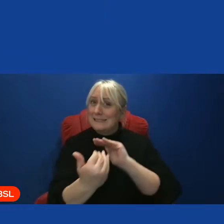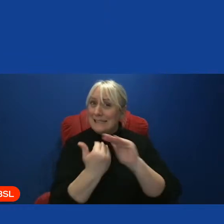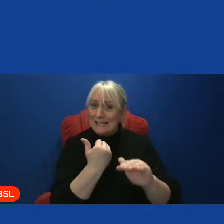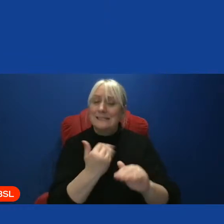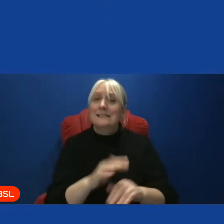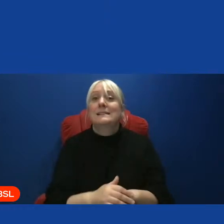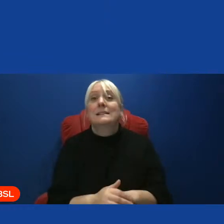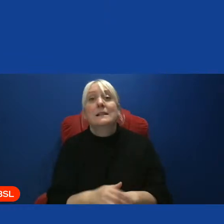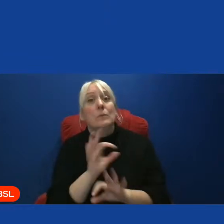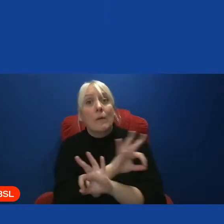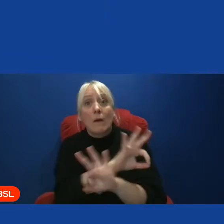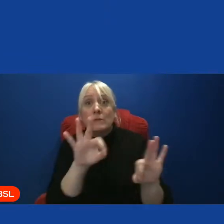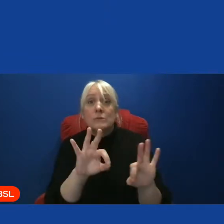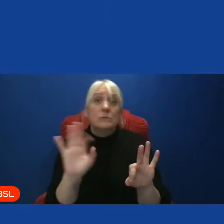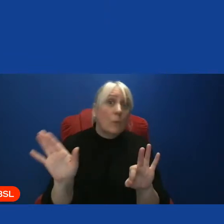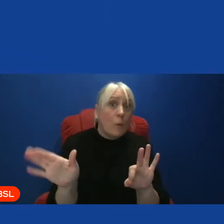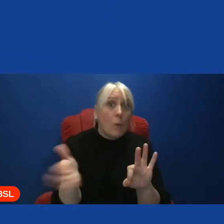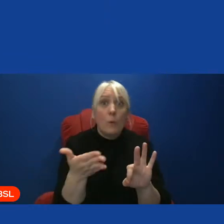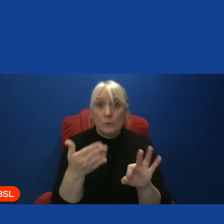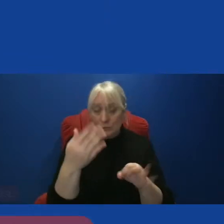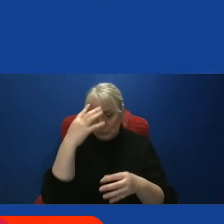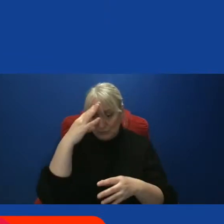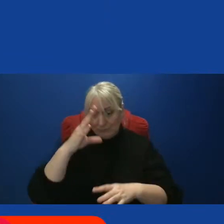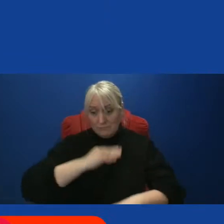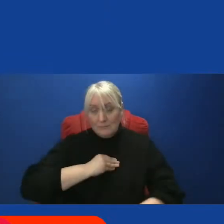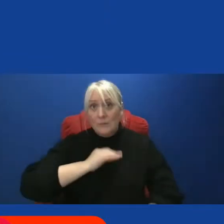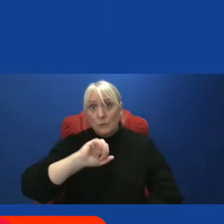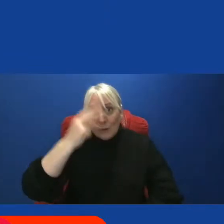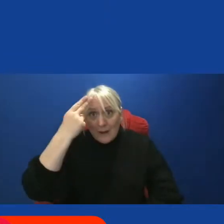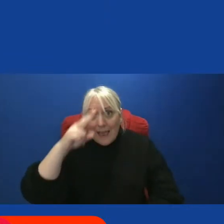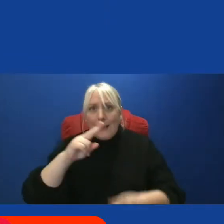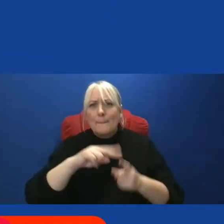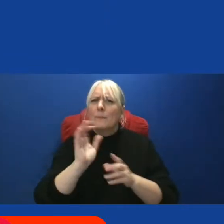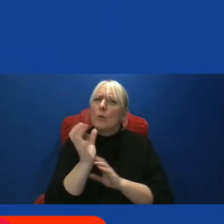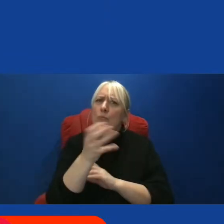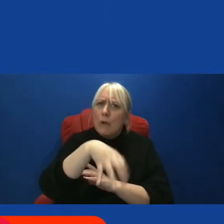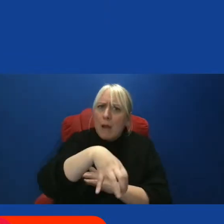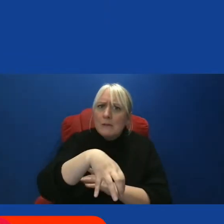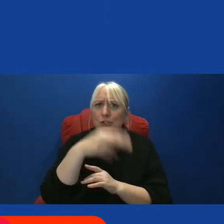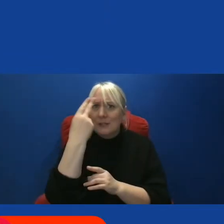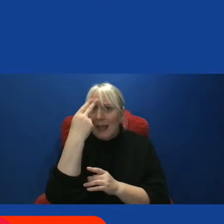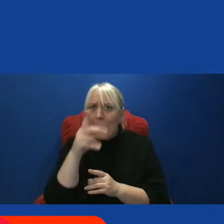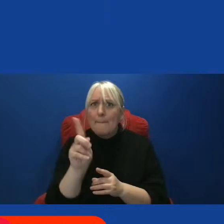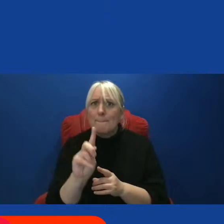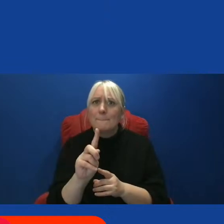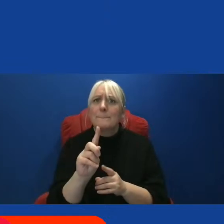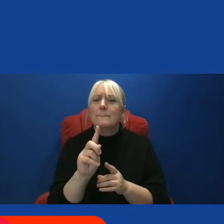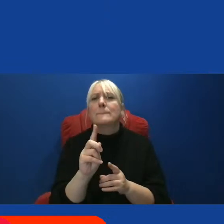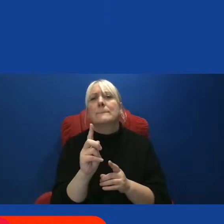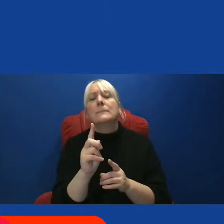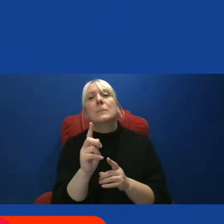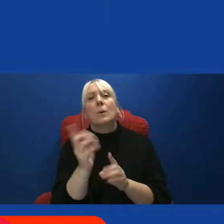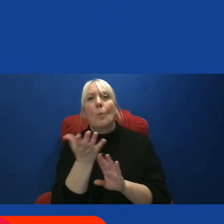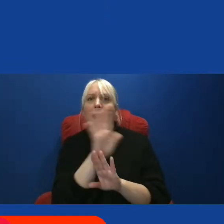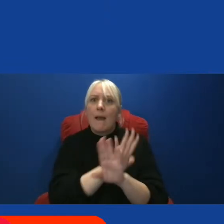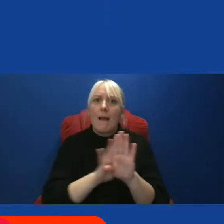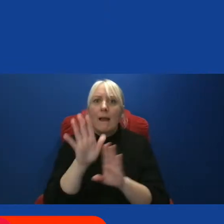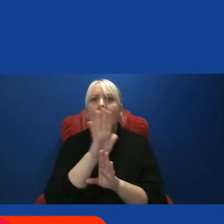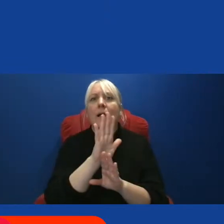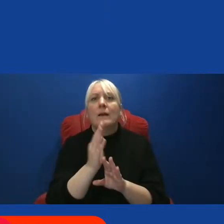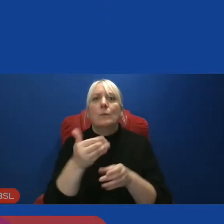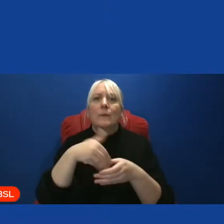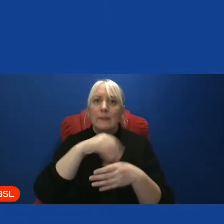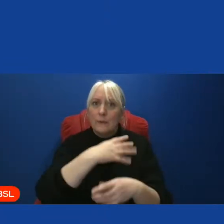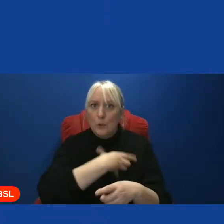in this event tonight. So please tell us who you are and what branch you're representing, or which part of the union you're from, which organisation